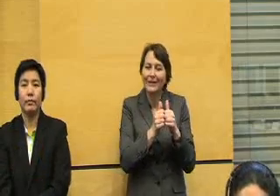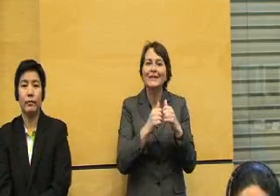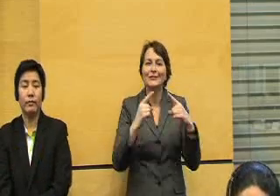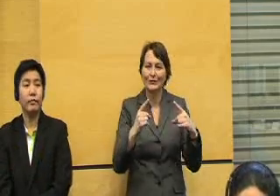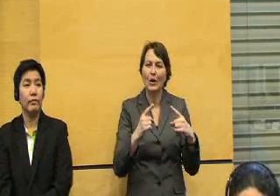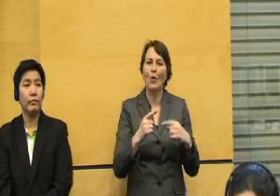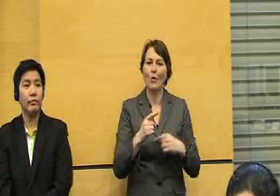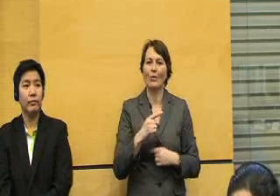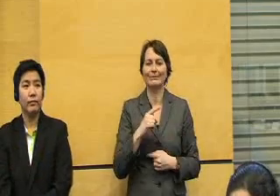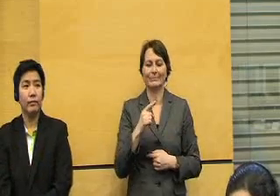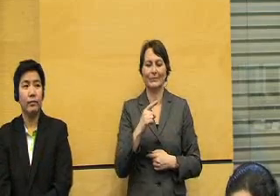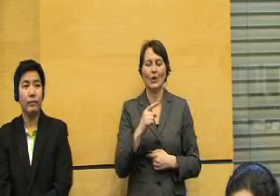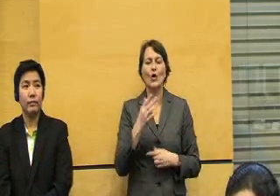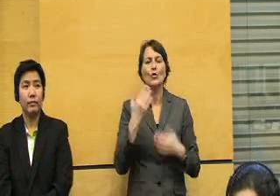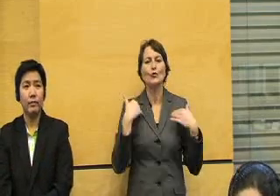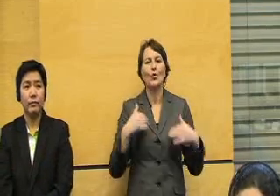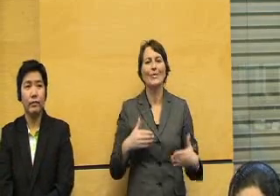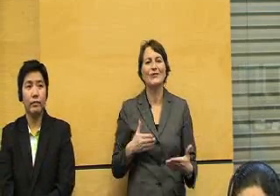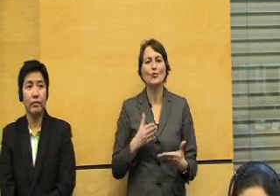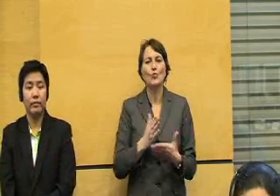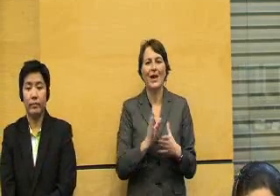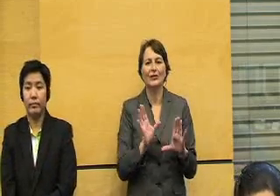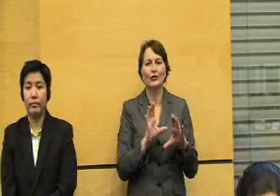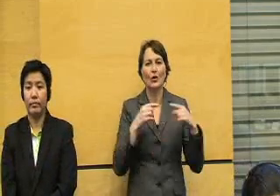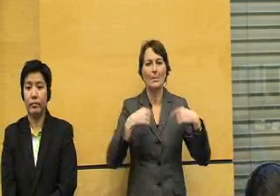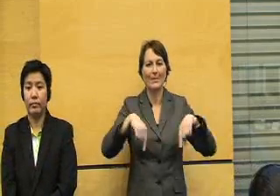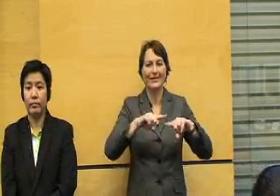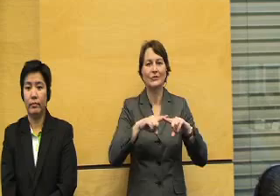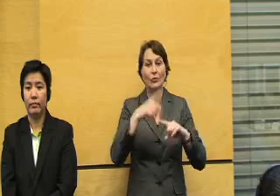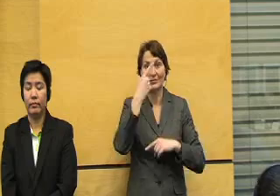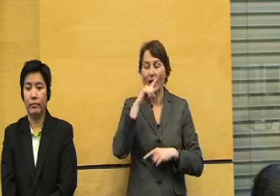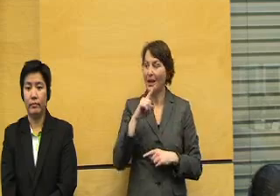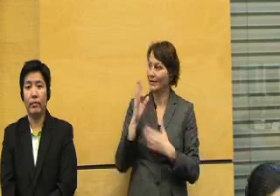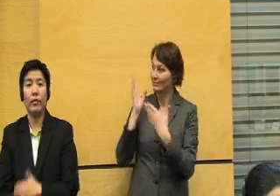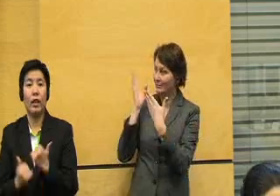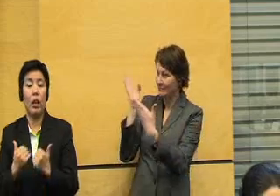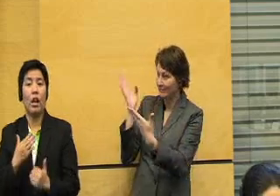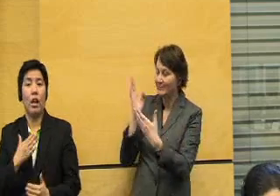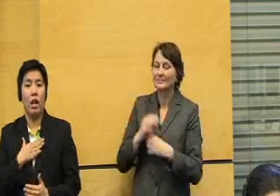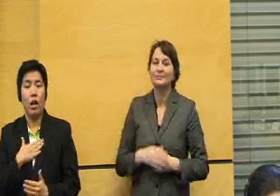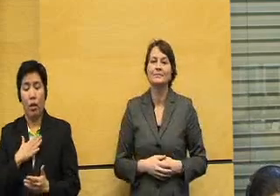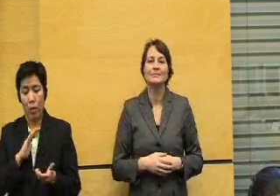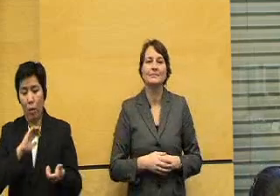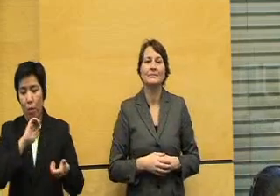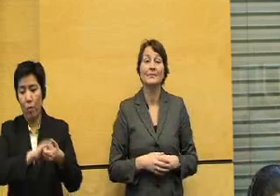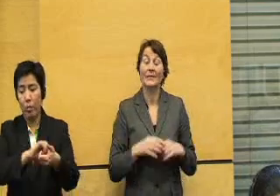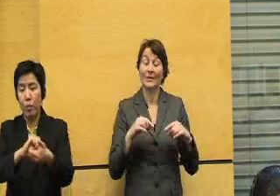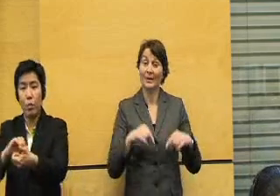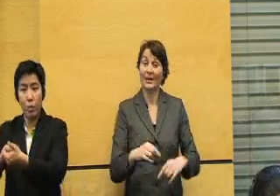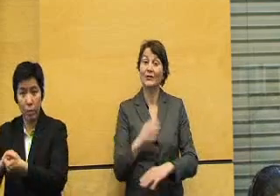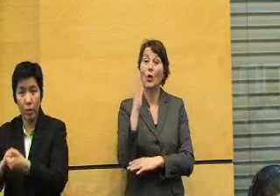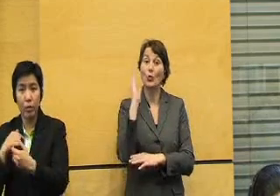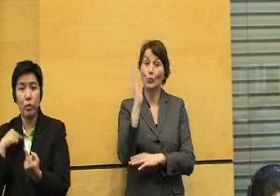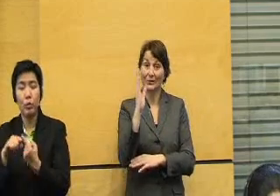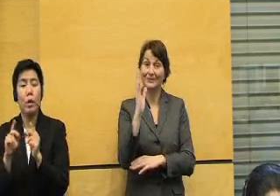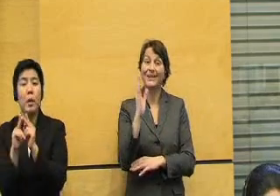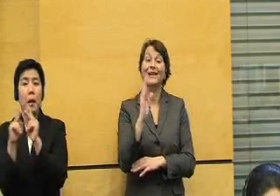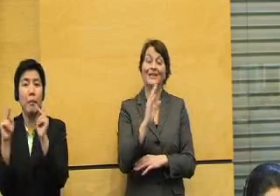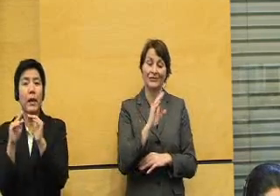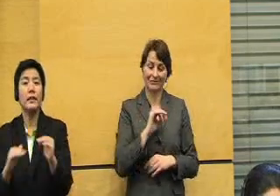Commission of Thailand, as well as civil society organizations, during the course of presentation of the national